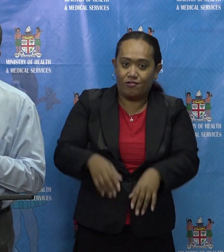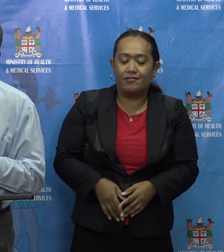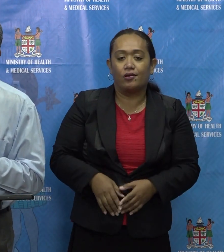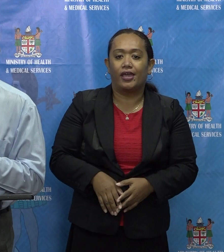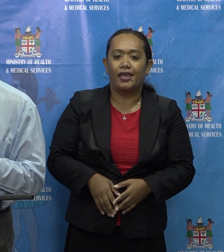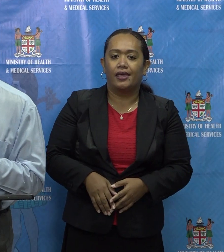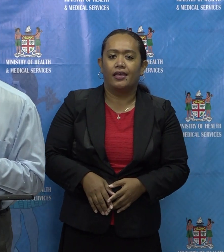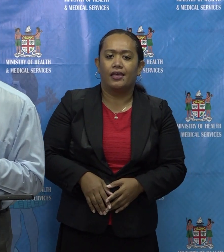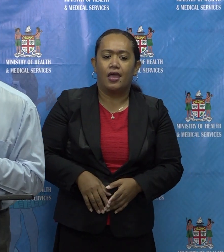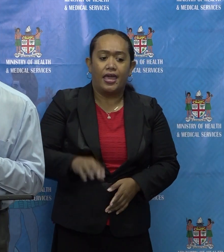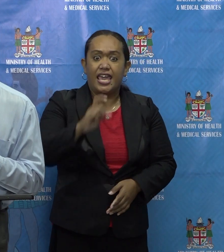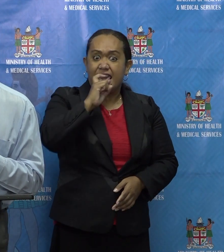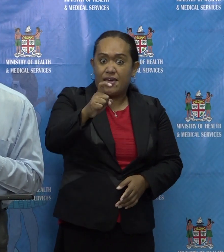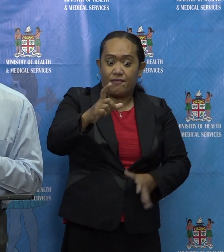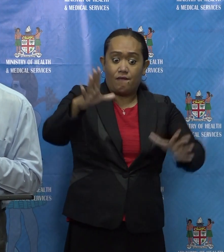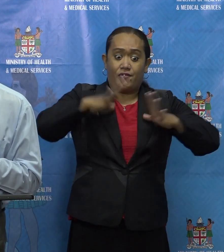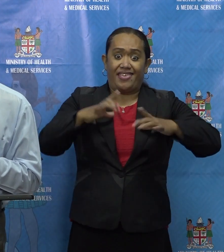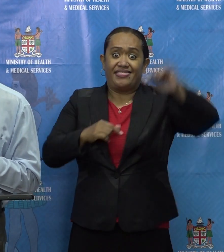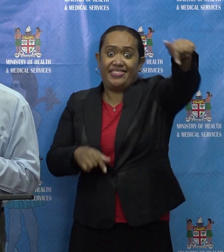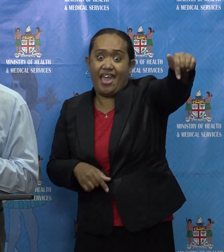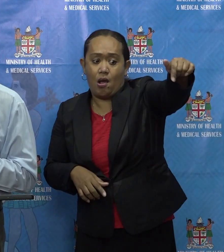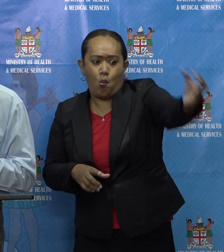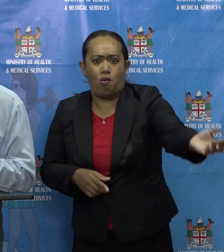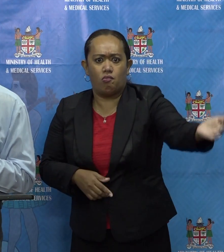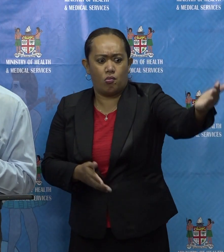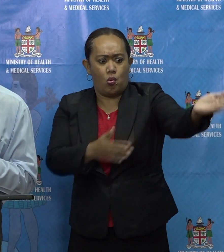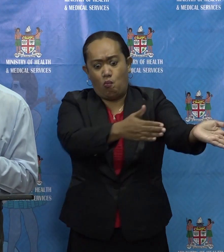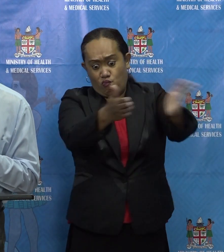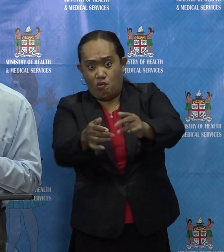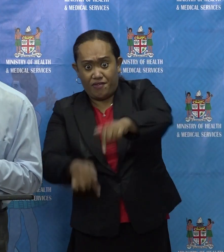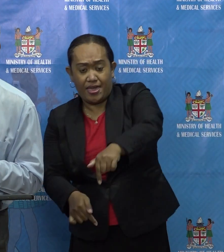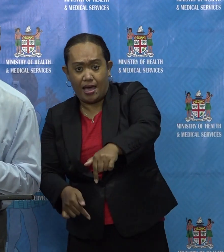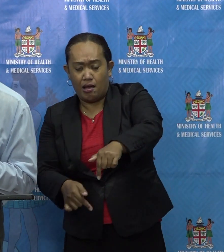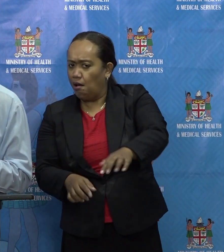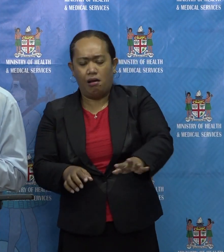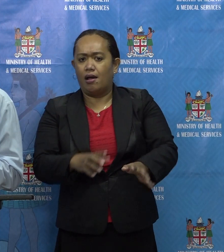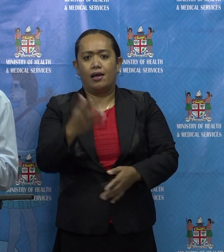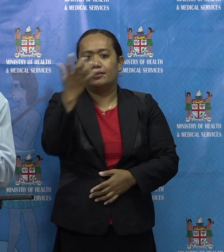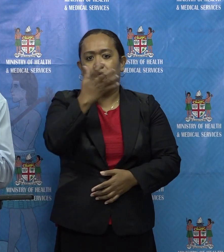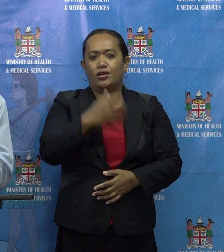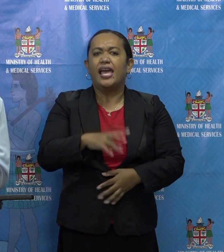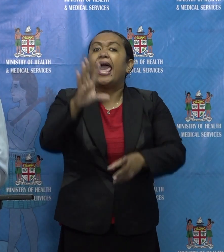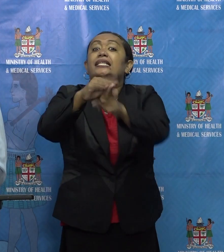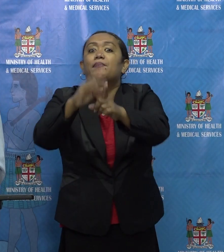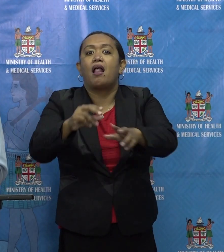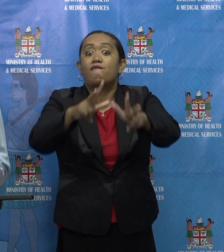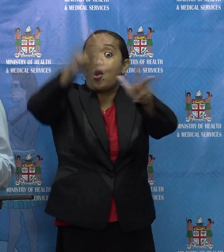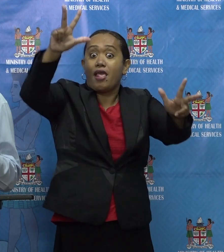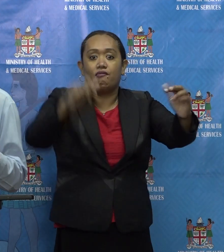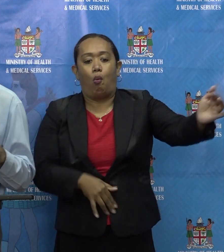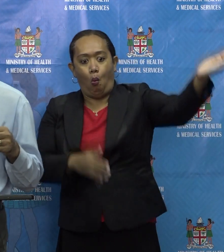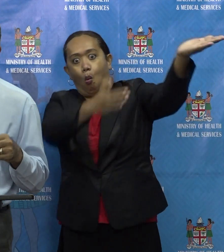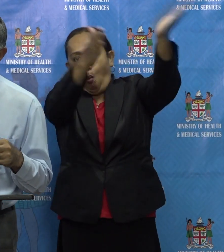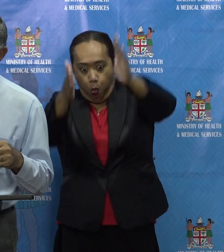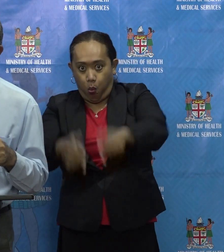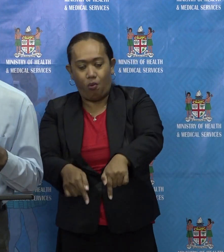just going from a non-containment zone to going from a containment zone to a non-containment zone is always the hardest. That's the one that we're not allowing. You notice